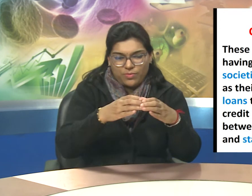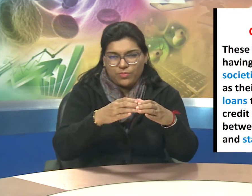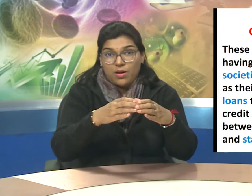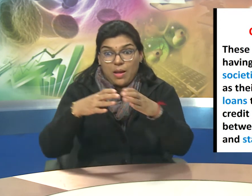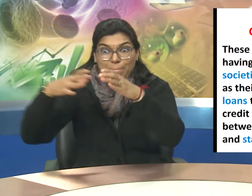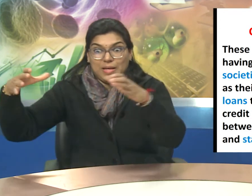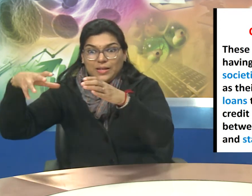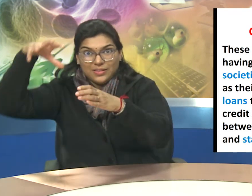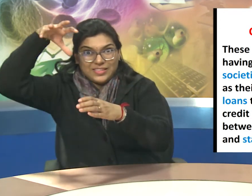primary credit societies,